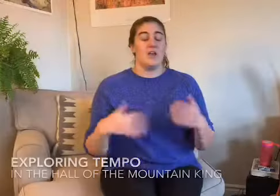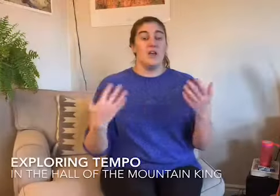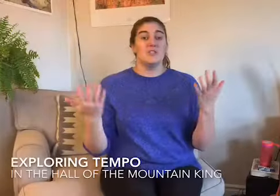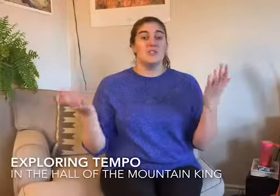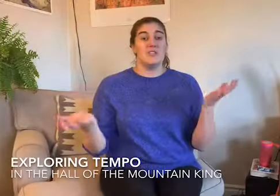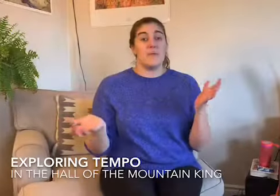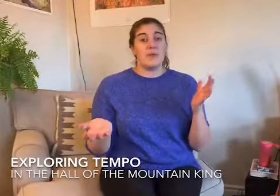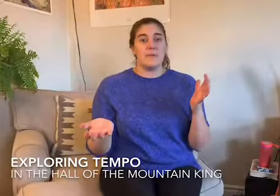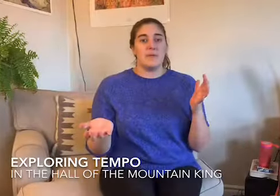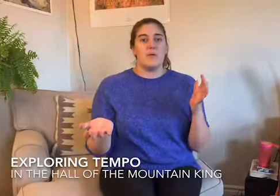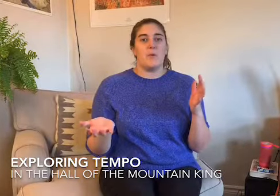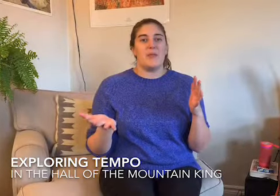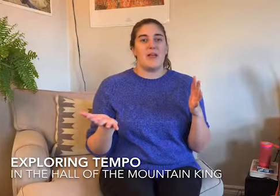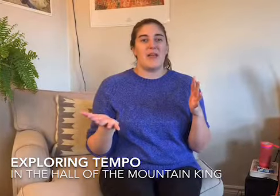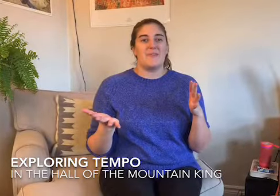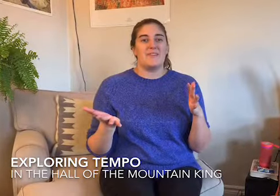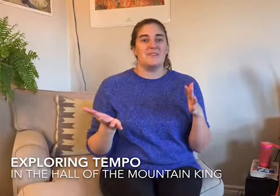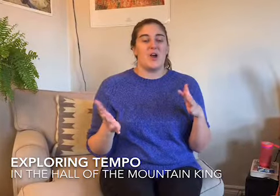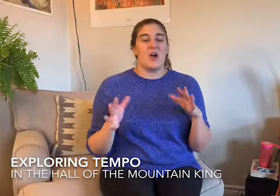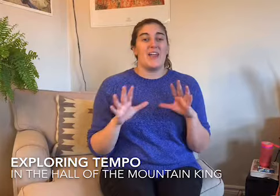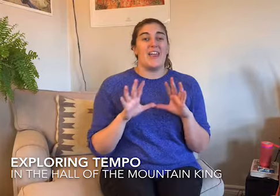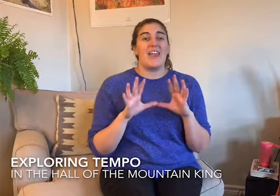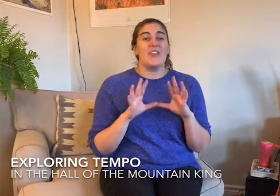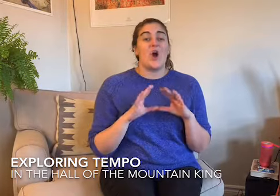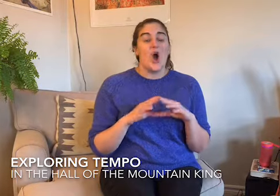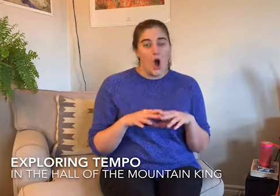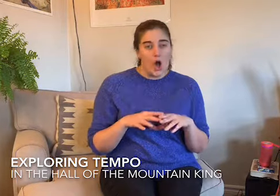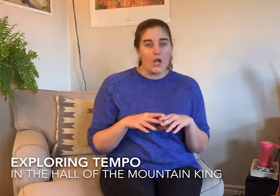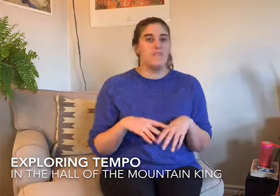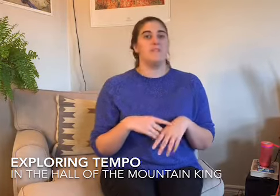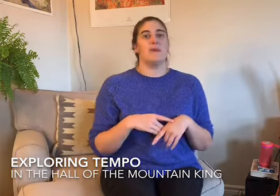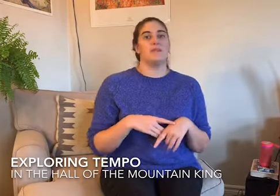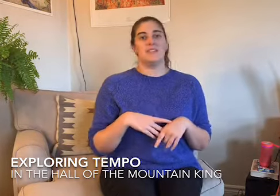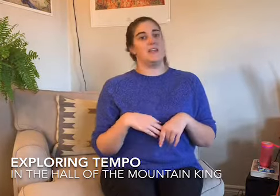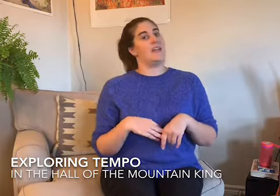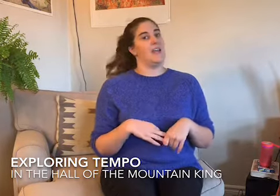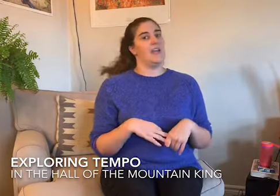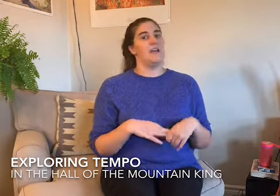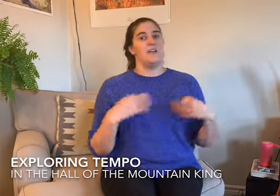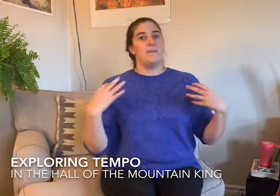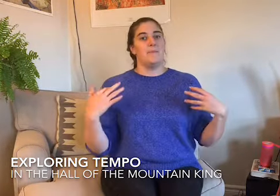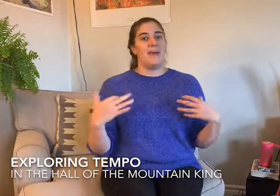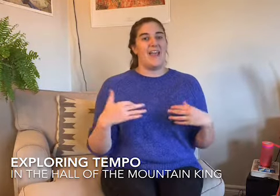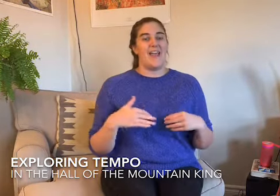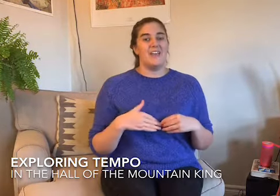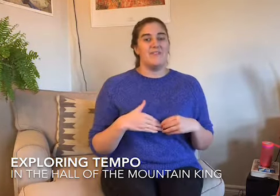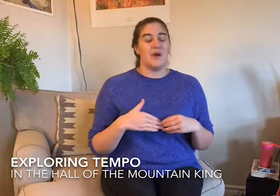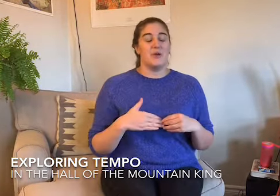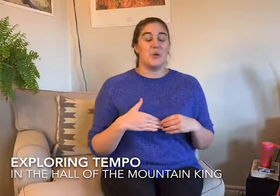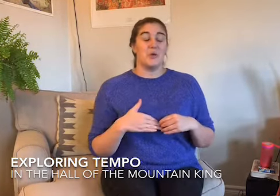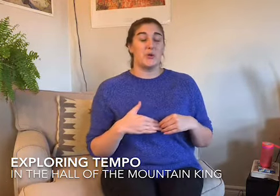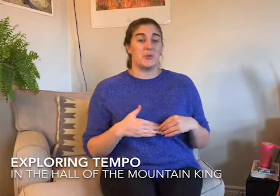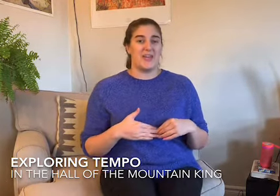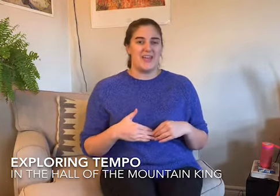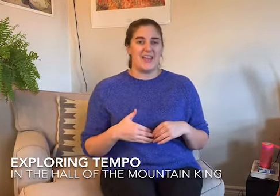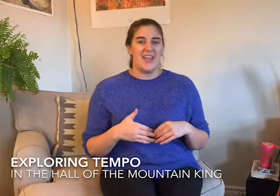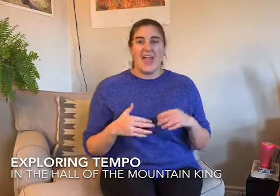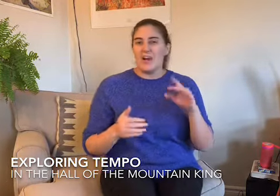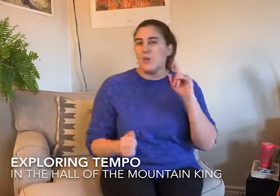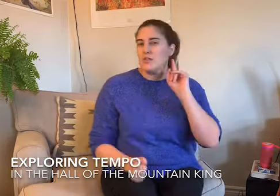So today we're going to be playing with the song In the Hall of the Mountain King by Edvard Grieg. And I want you to